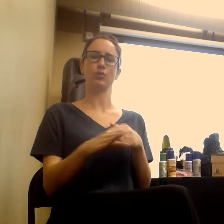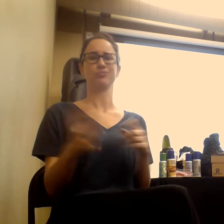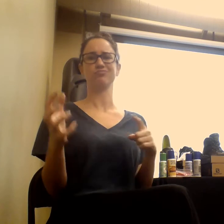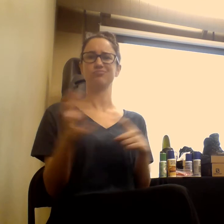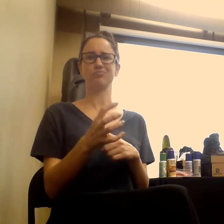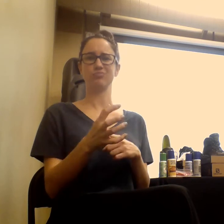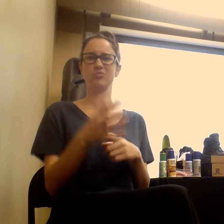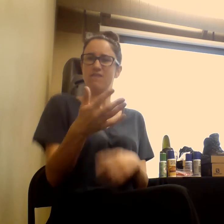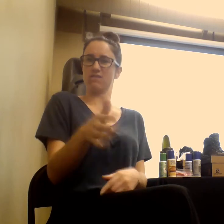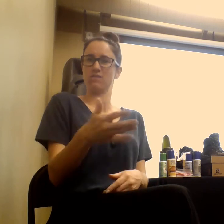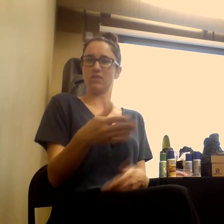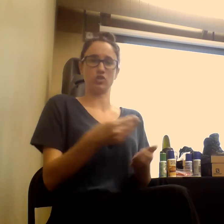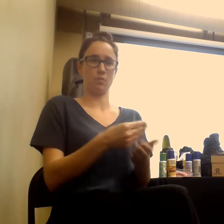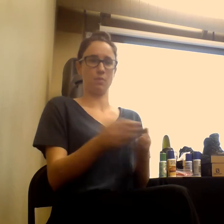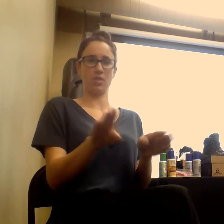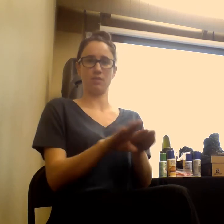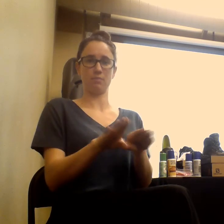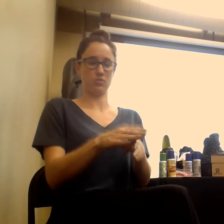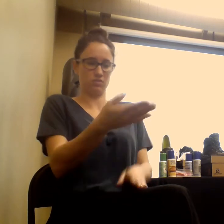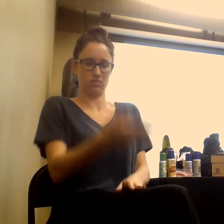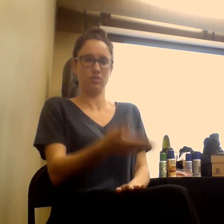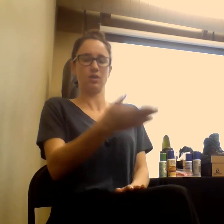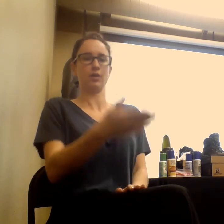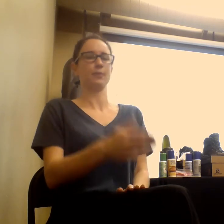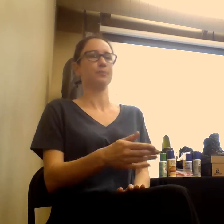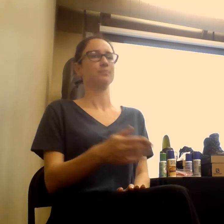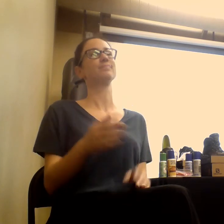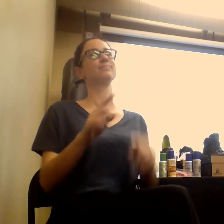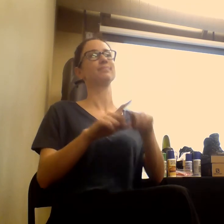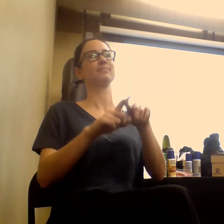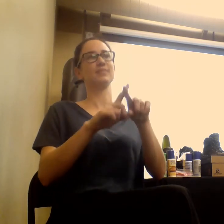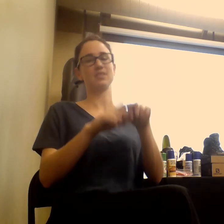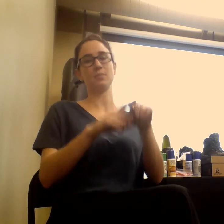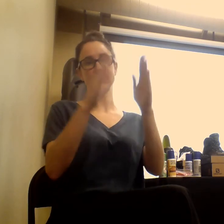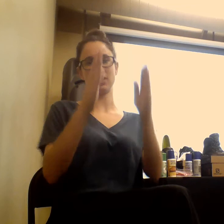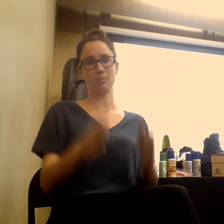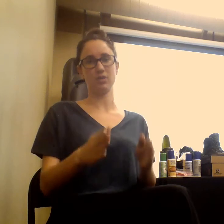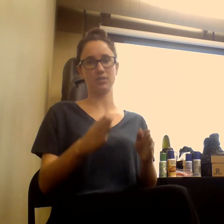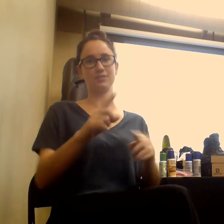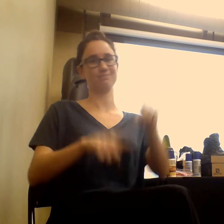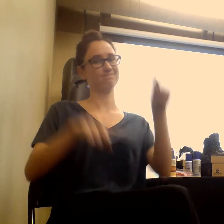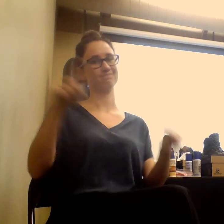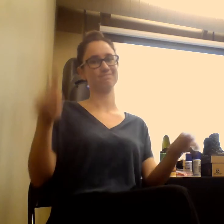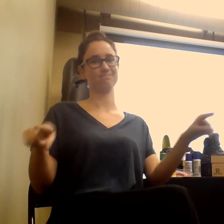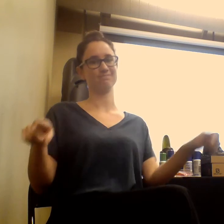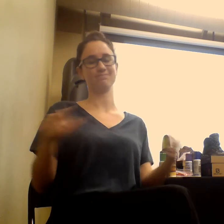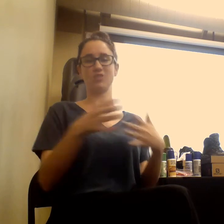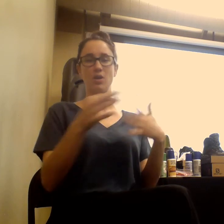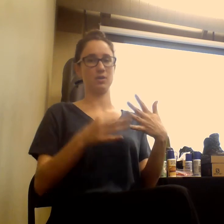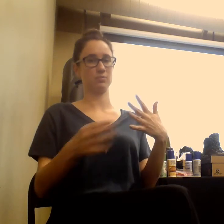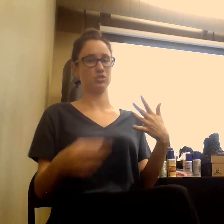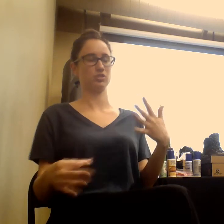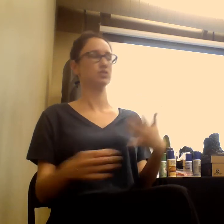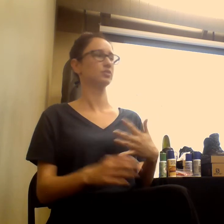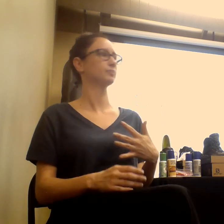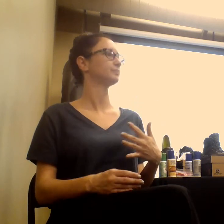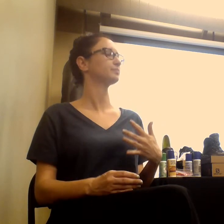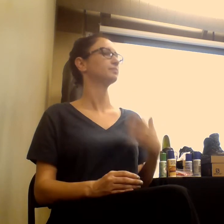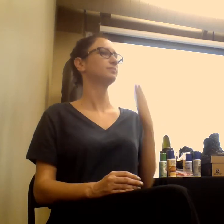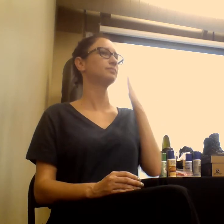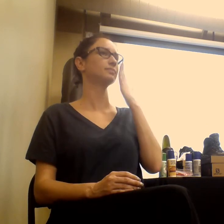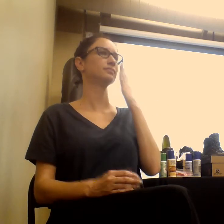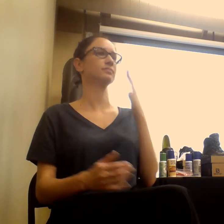those that'll work for How can you everybody. tell which kind you get? Our sales associates down there will help you figure it out. We have a device that'll help us figure out whether